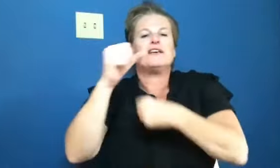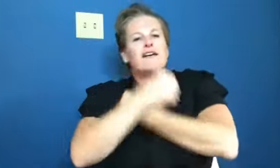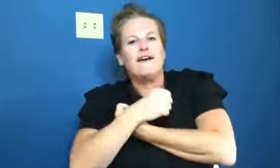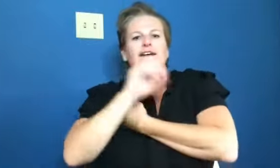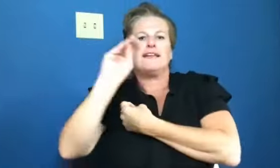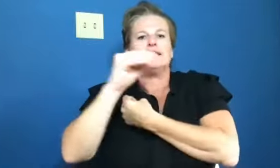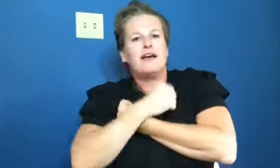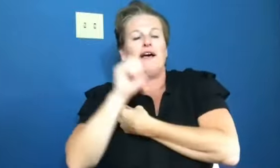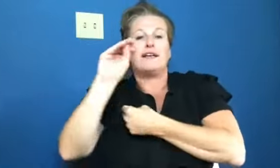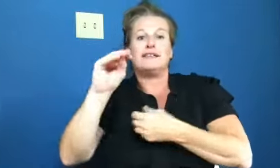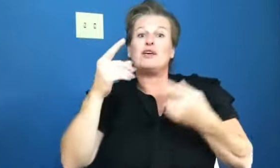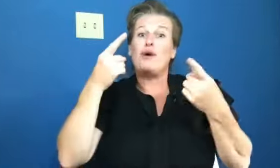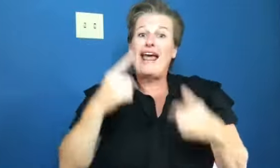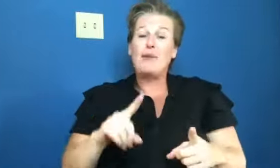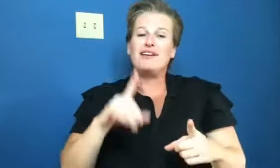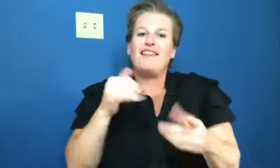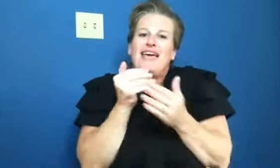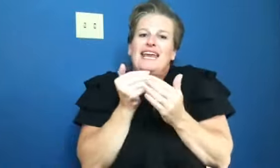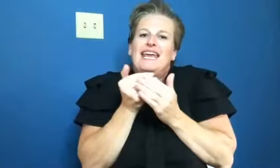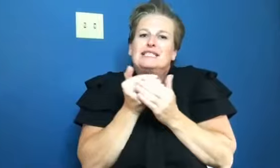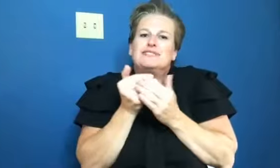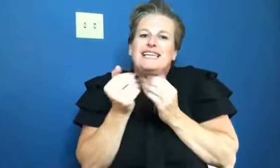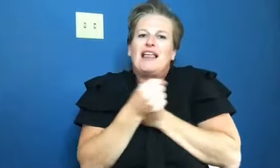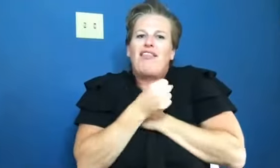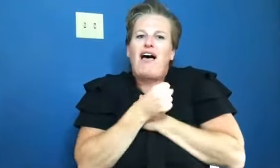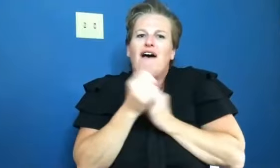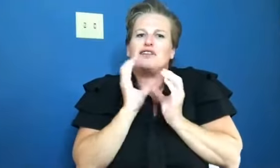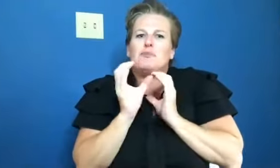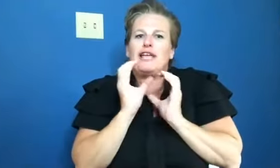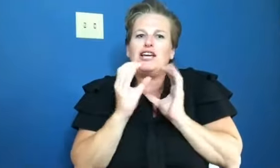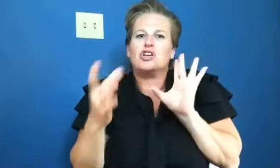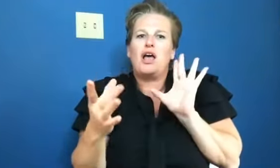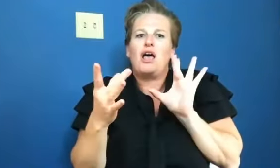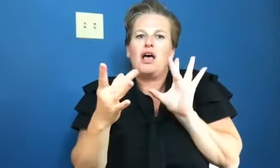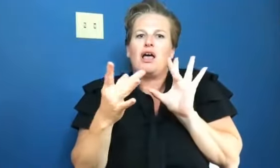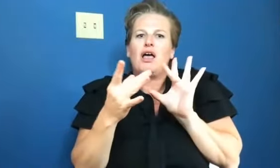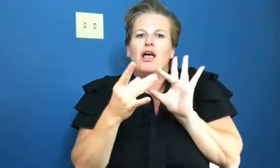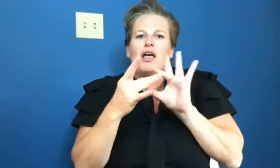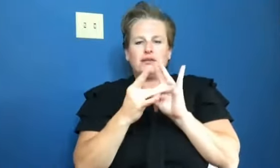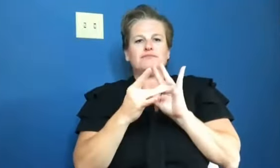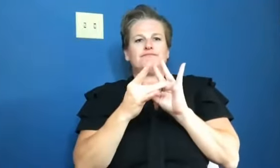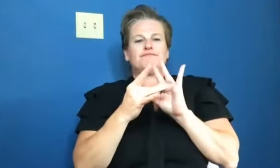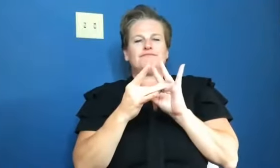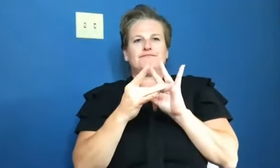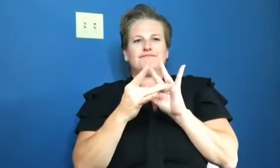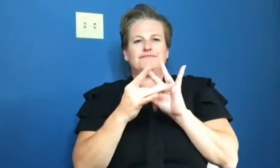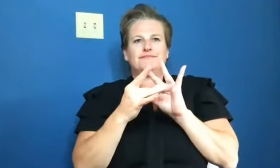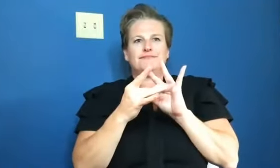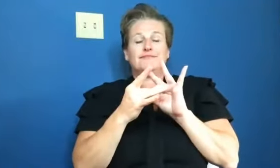that love, that intimacy, and that trust and the communication and connection was being restored in our life. Also, well, I had to set boundaries with them because